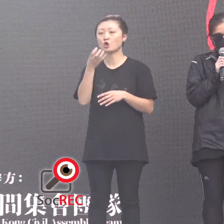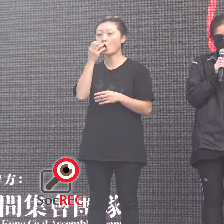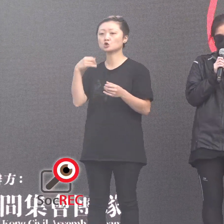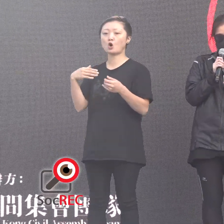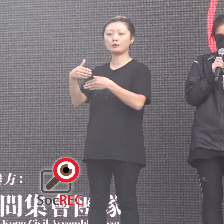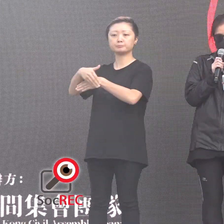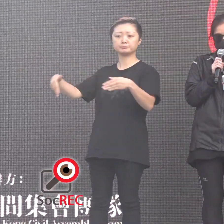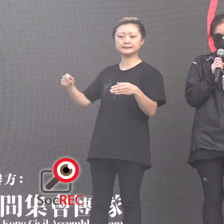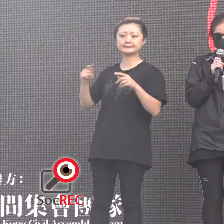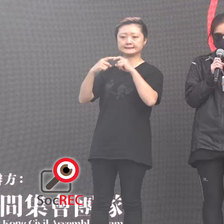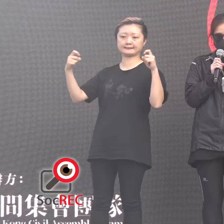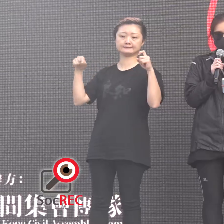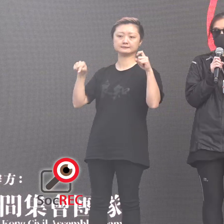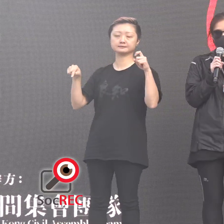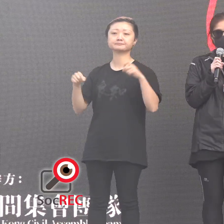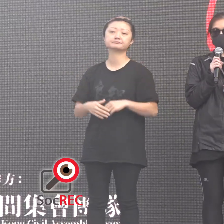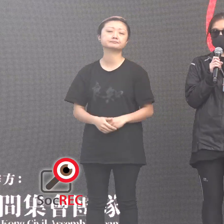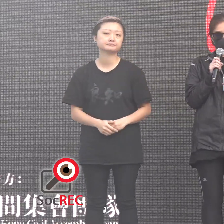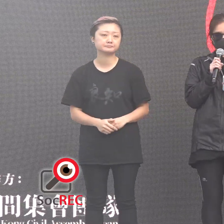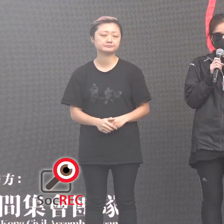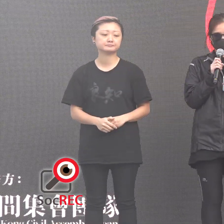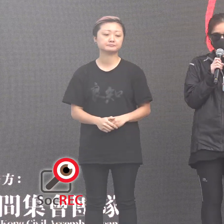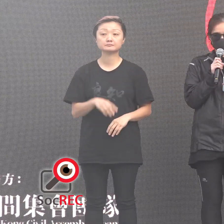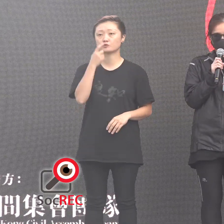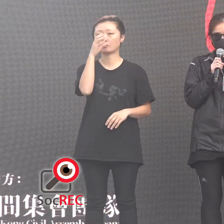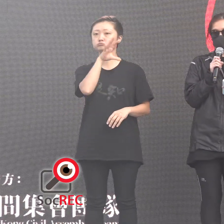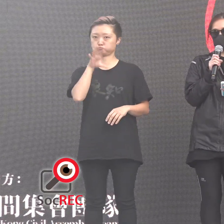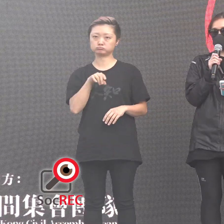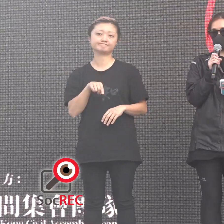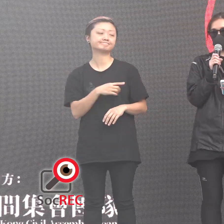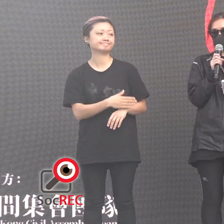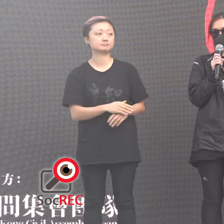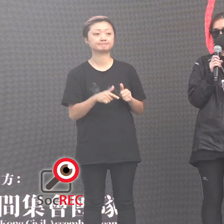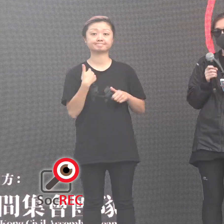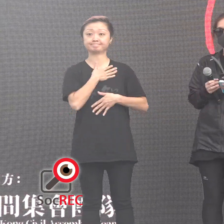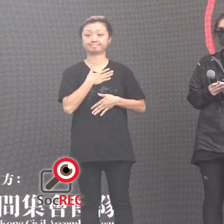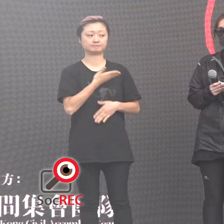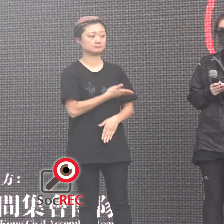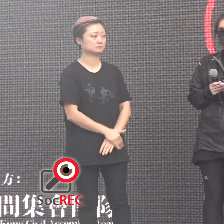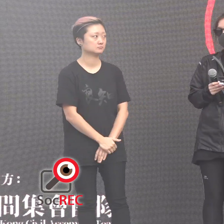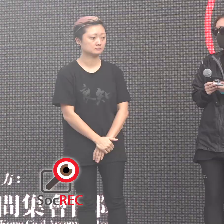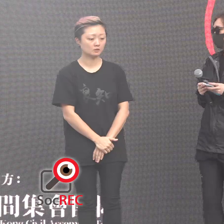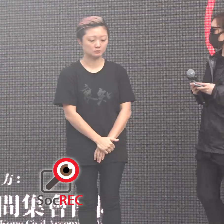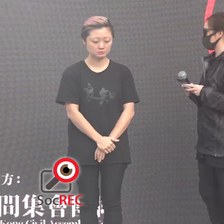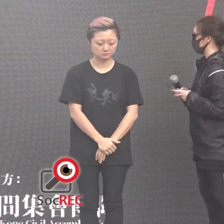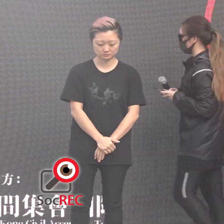we have an inspiring video made by the Hong Kong Outlanders. Please enjoy.